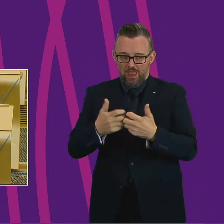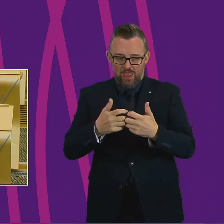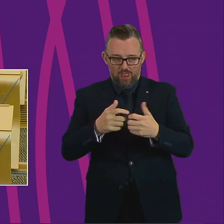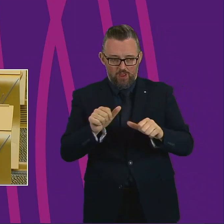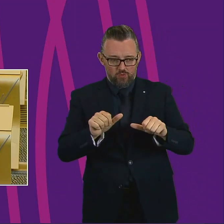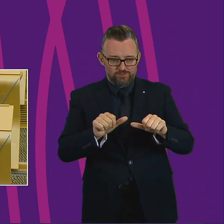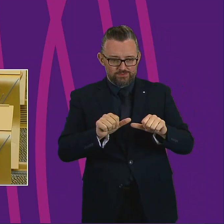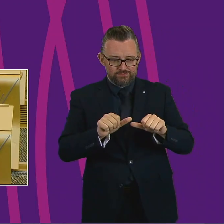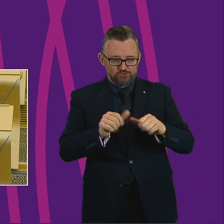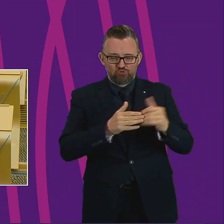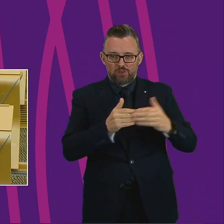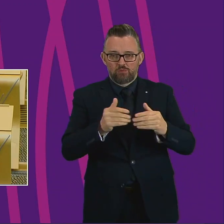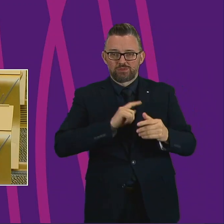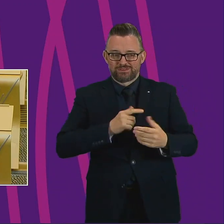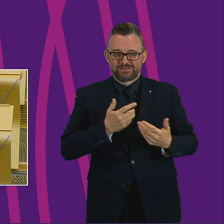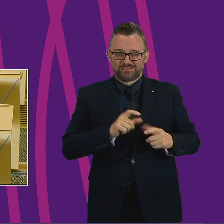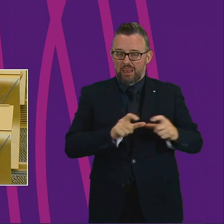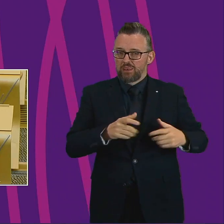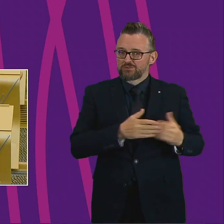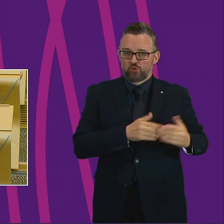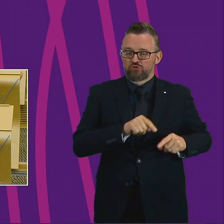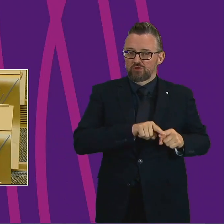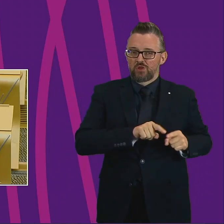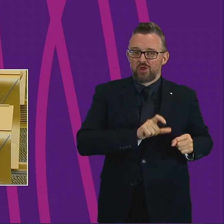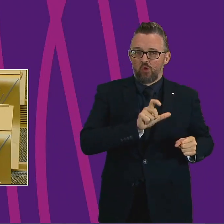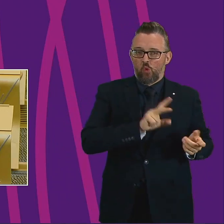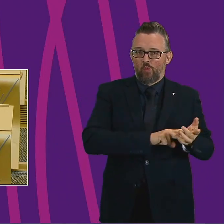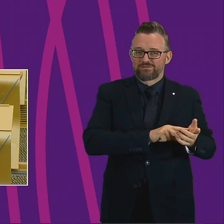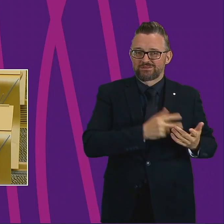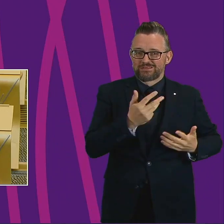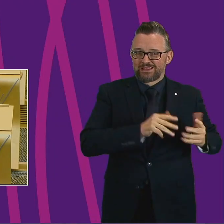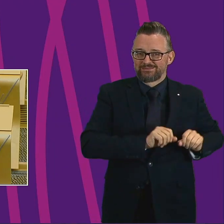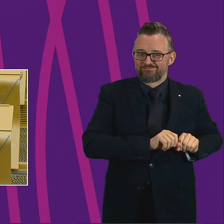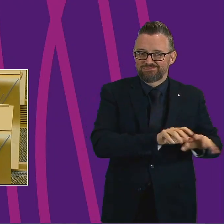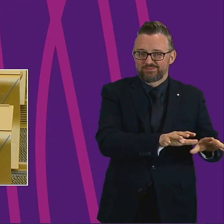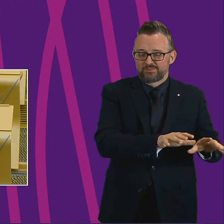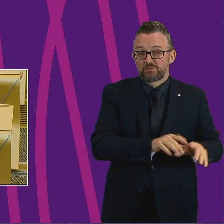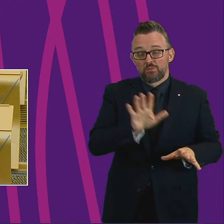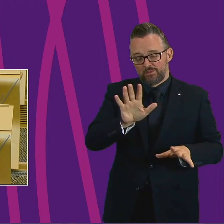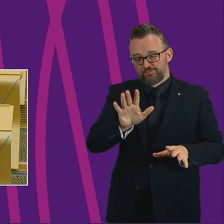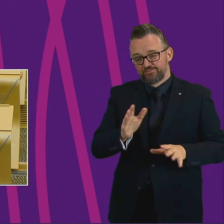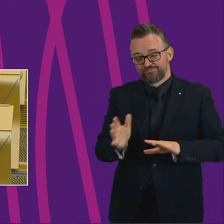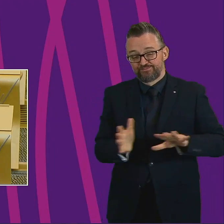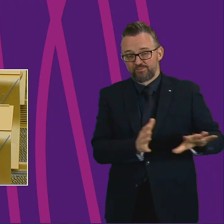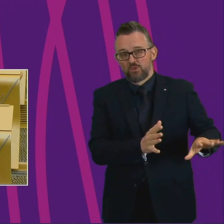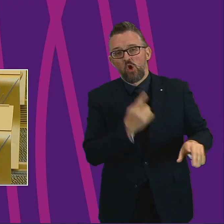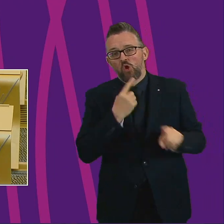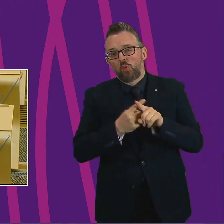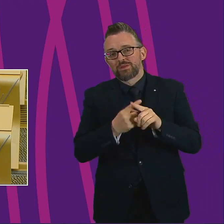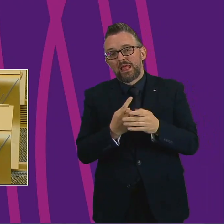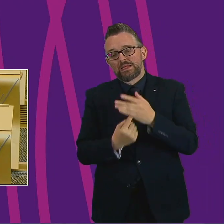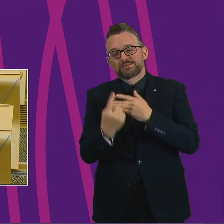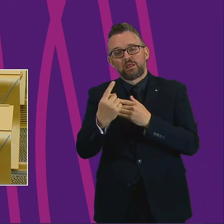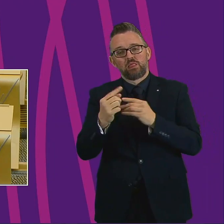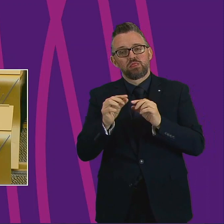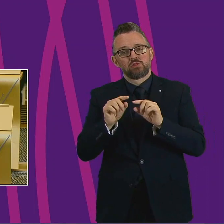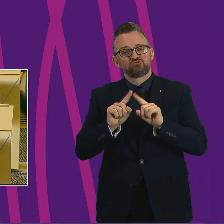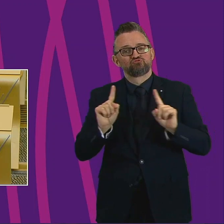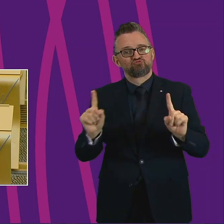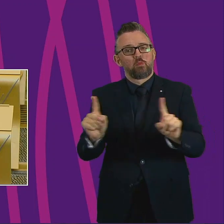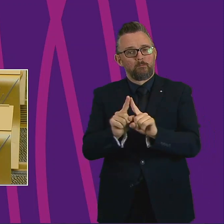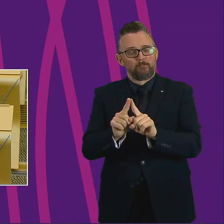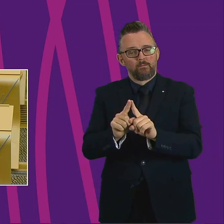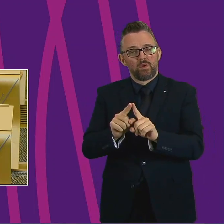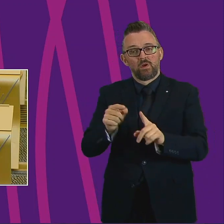a circumstance where we are still dealing with COVID-19. In terms of single rooms, what I note from an